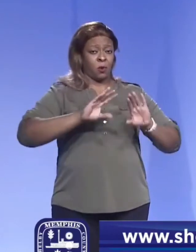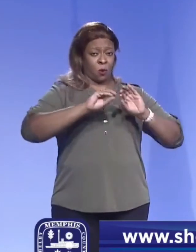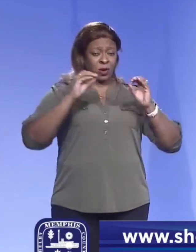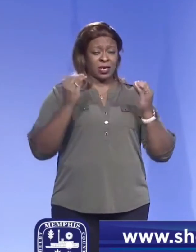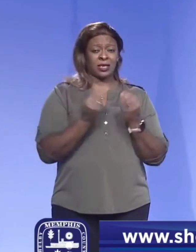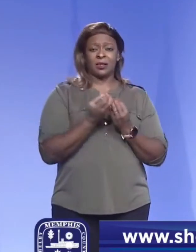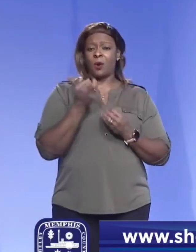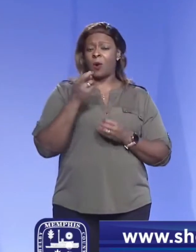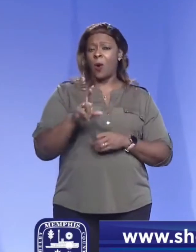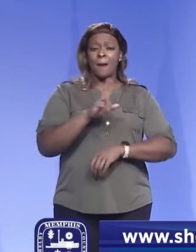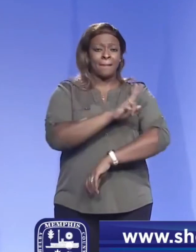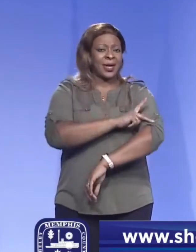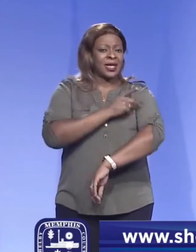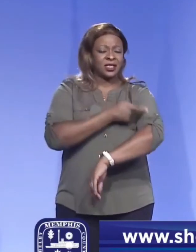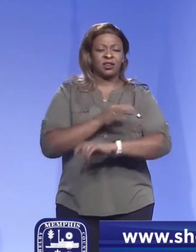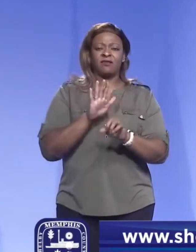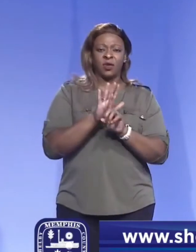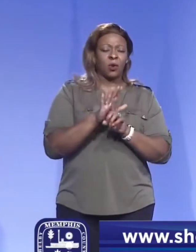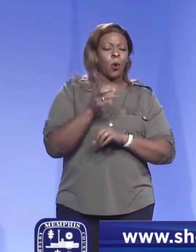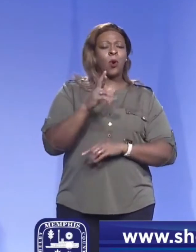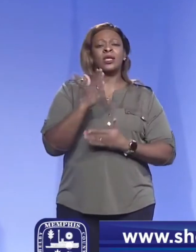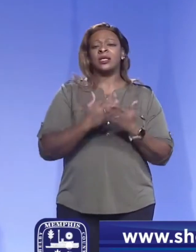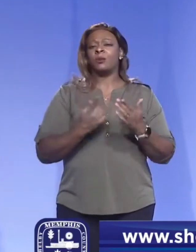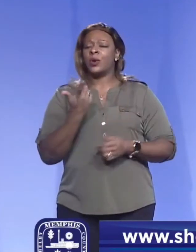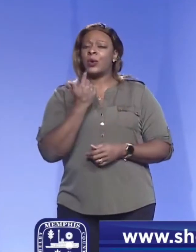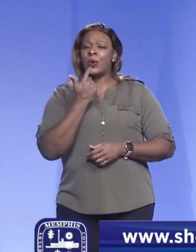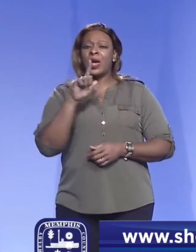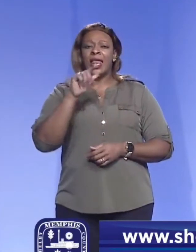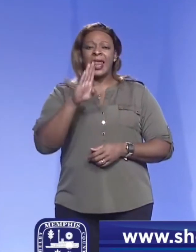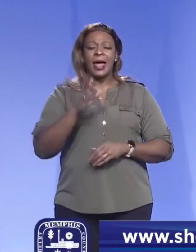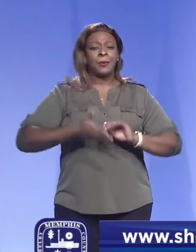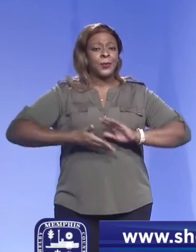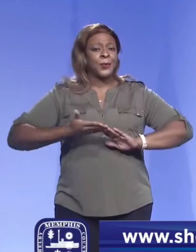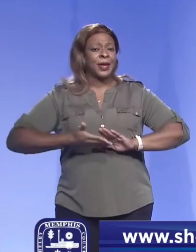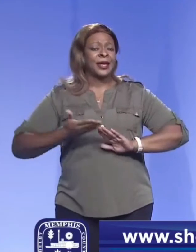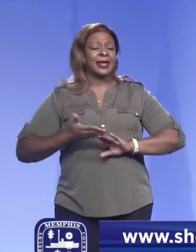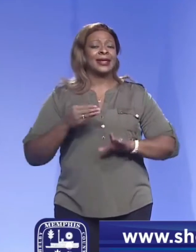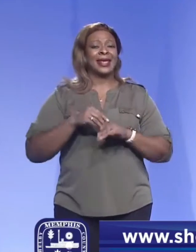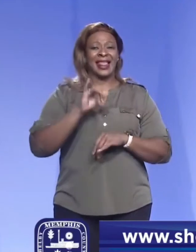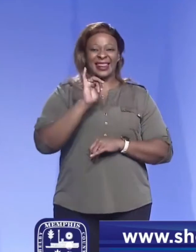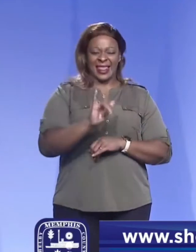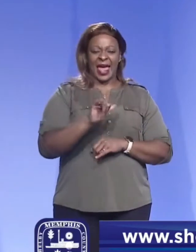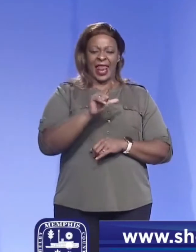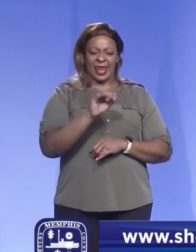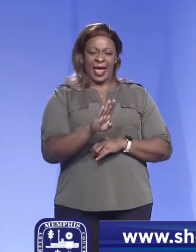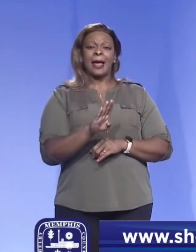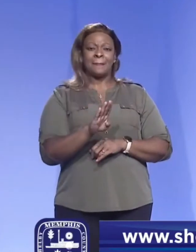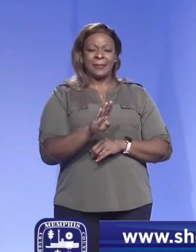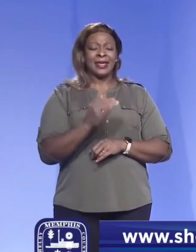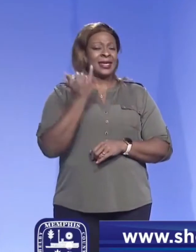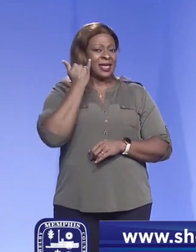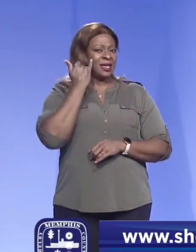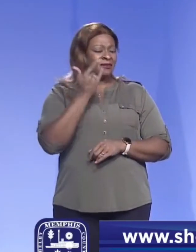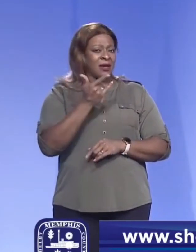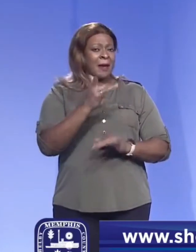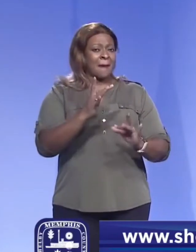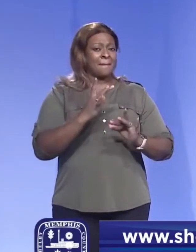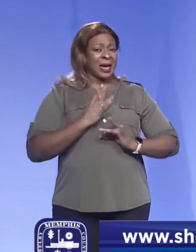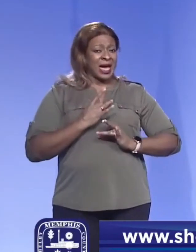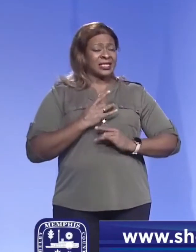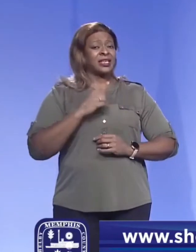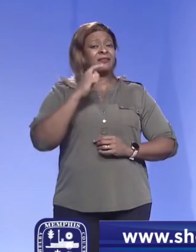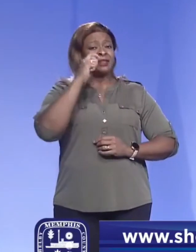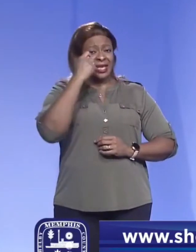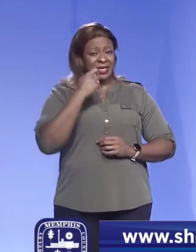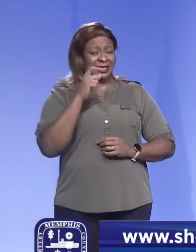organization or a patient of theirs or someone whose lab was run in that particular laboratory, if there's a positive test,